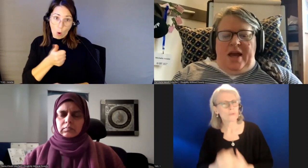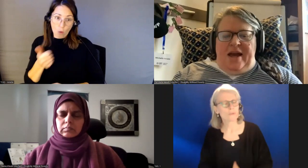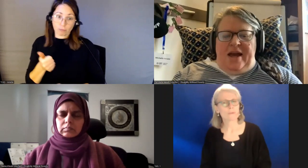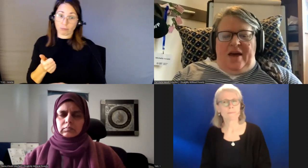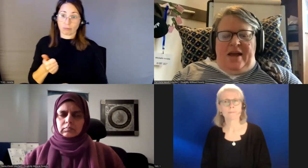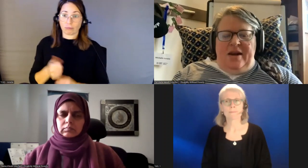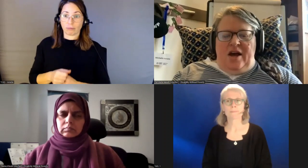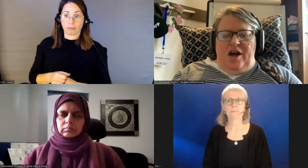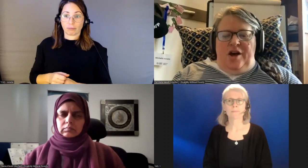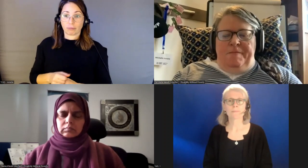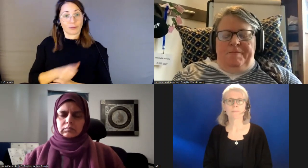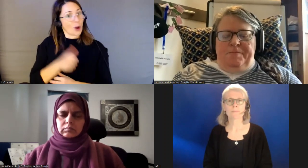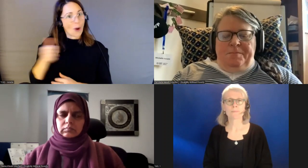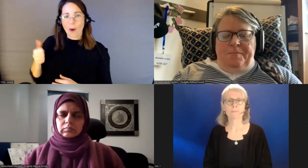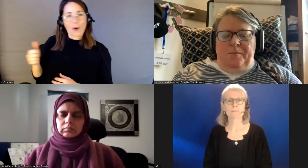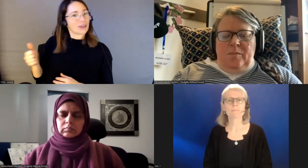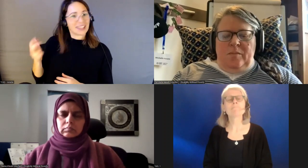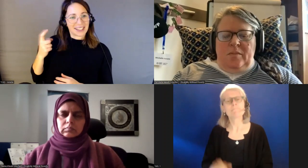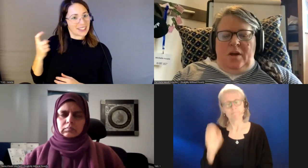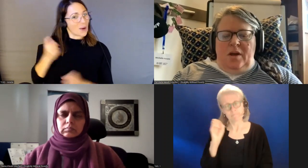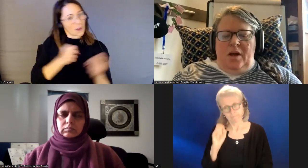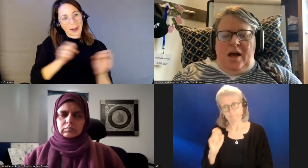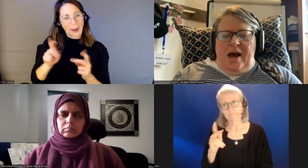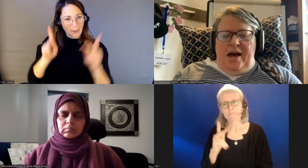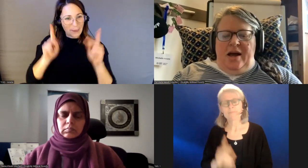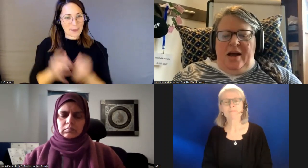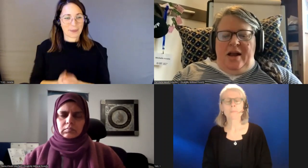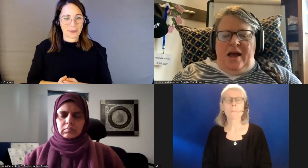So, okay then.